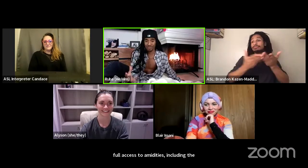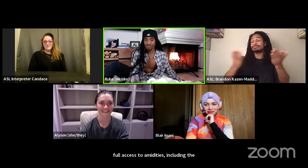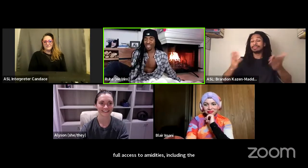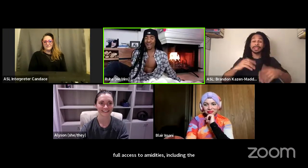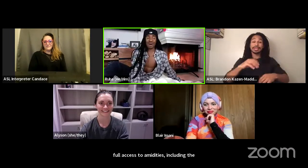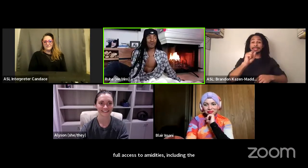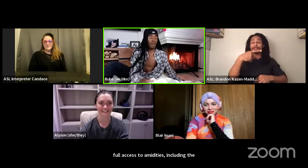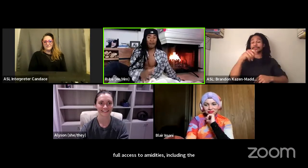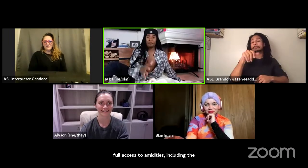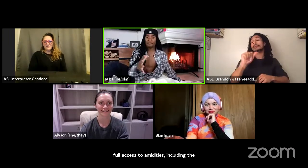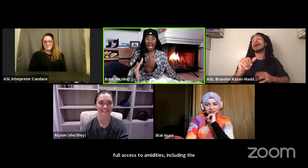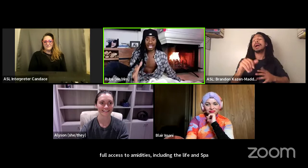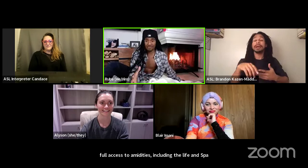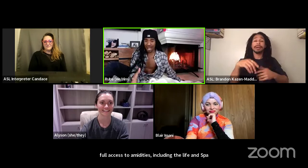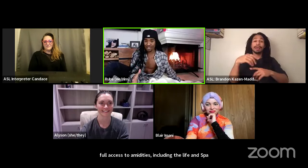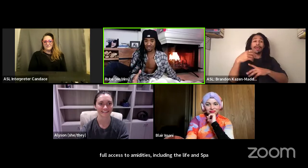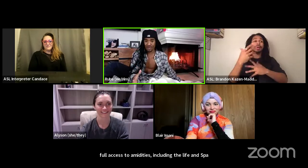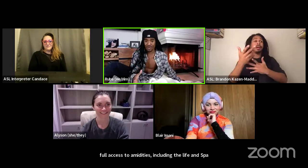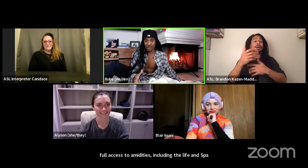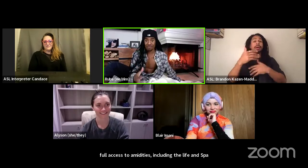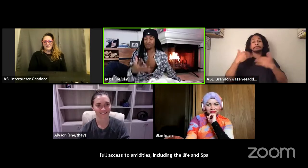Spa,